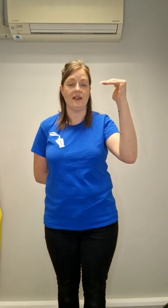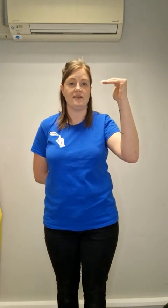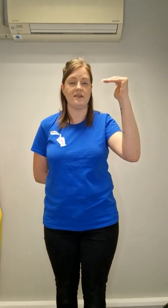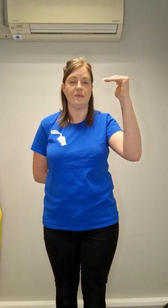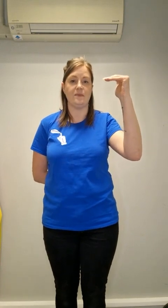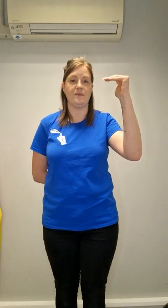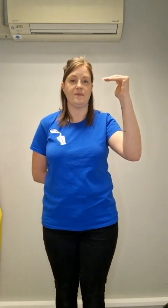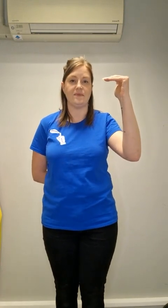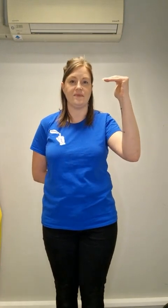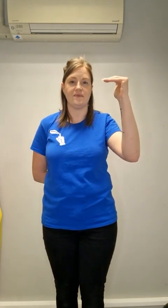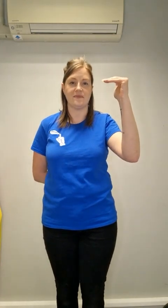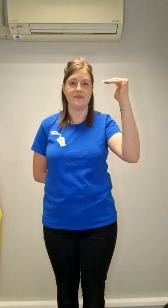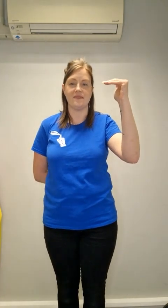hand.